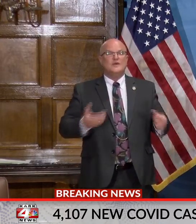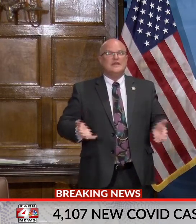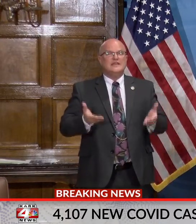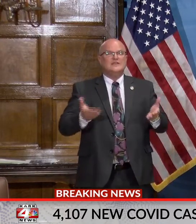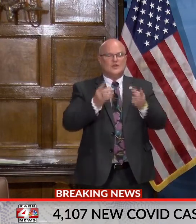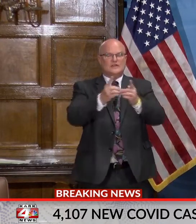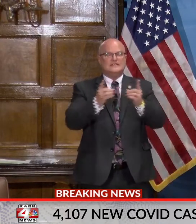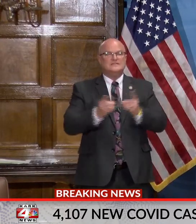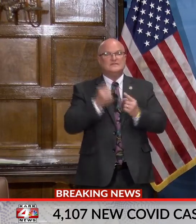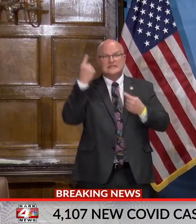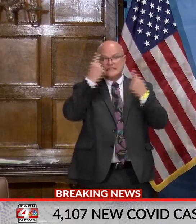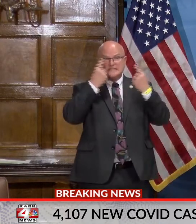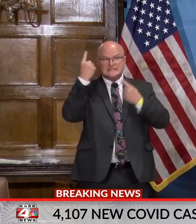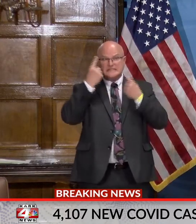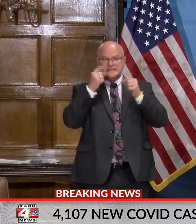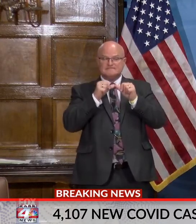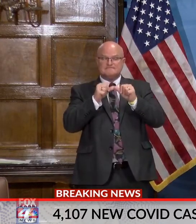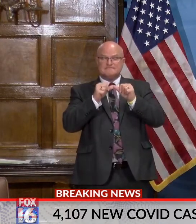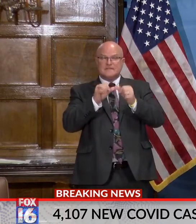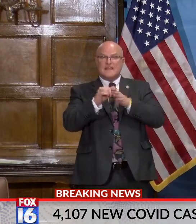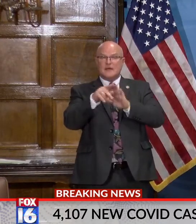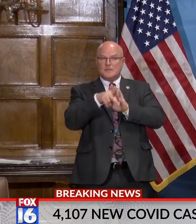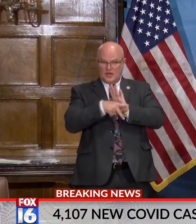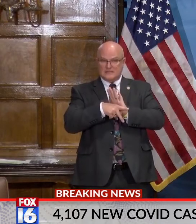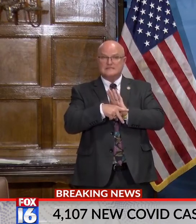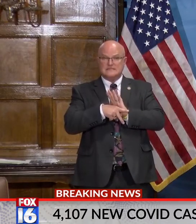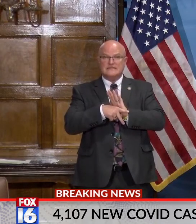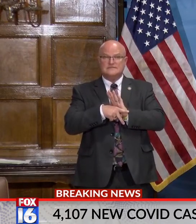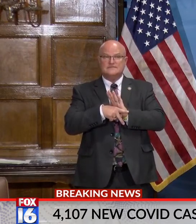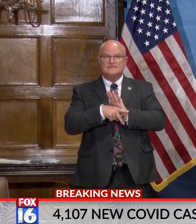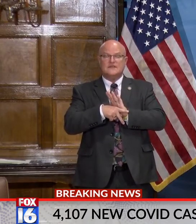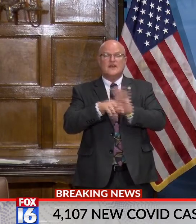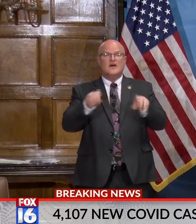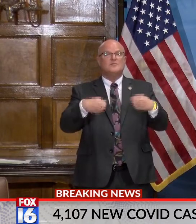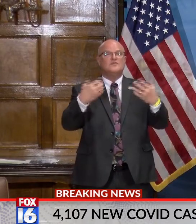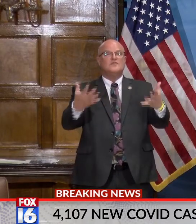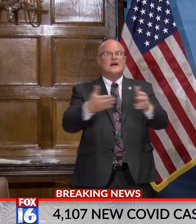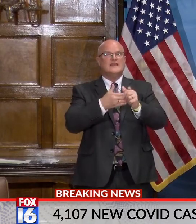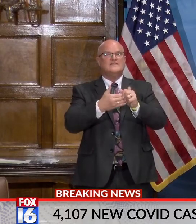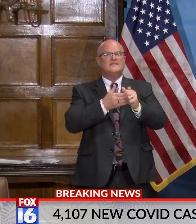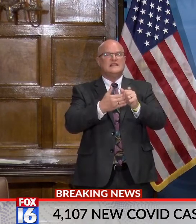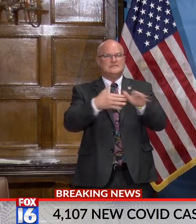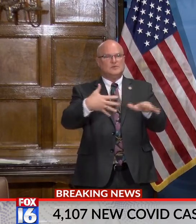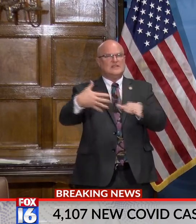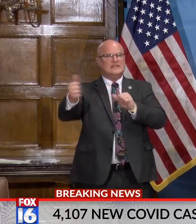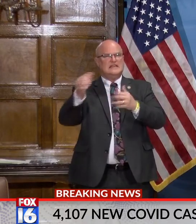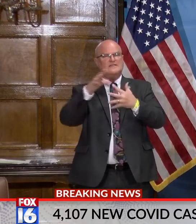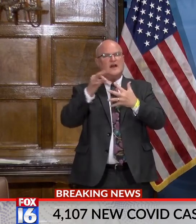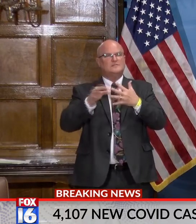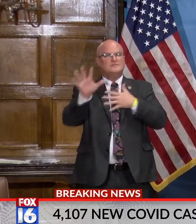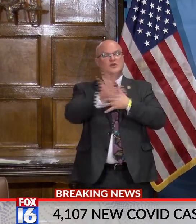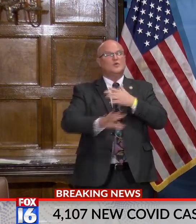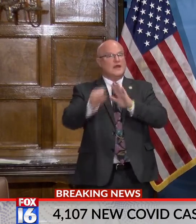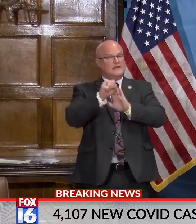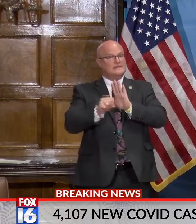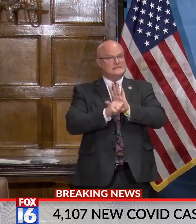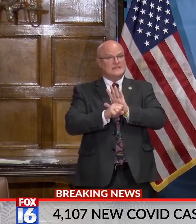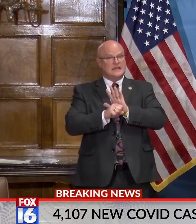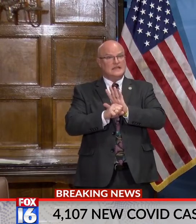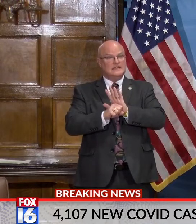to consider continuing that policy of providing flexible leave options across the state. It has been